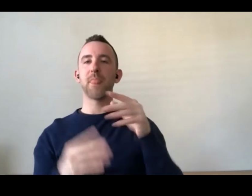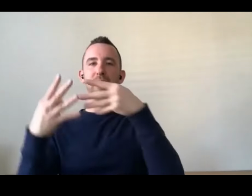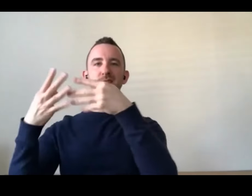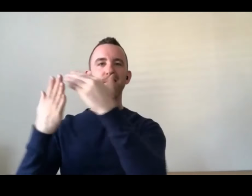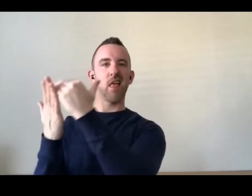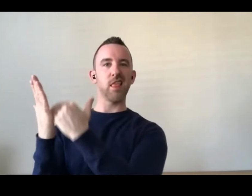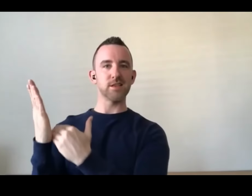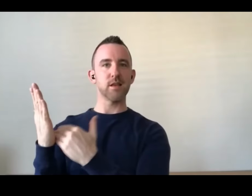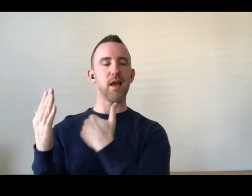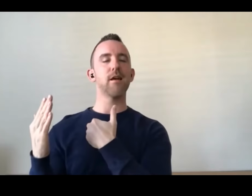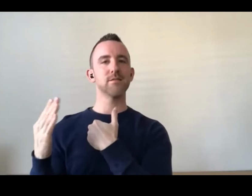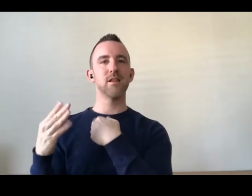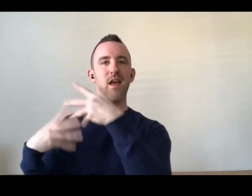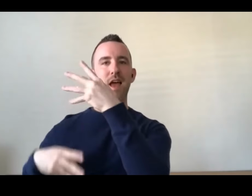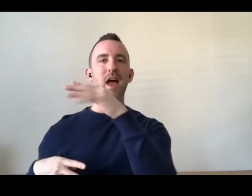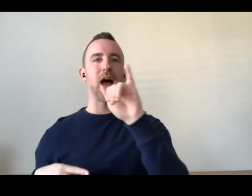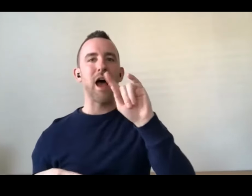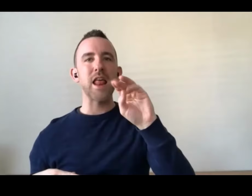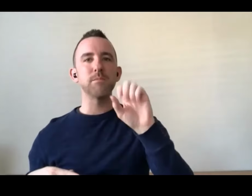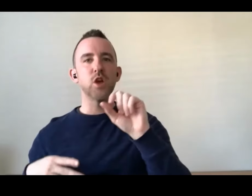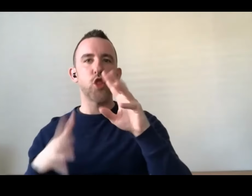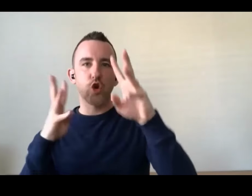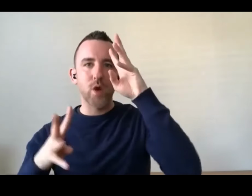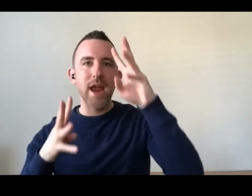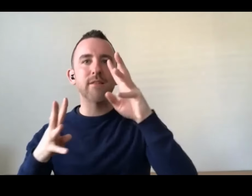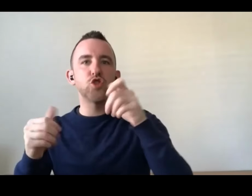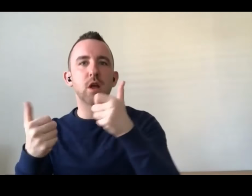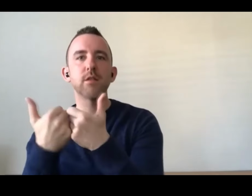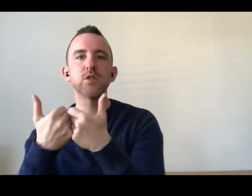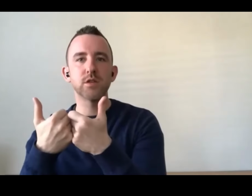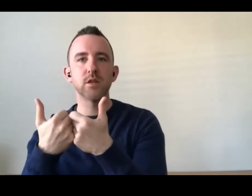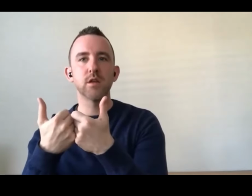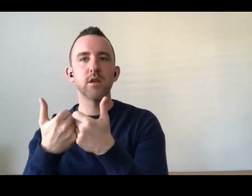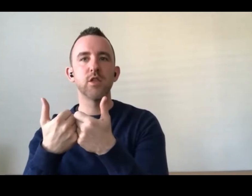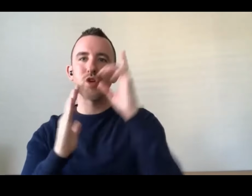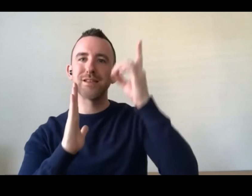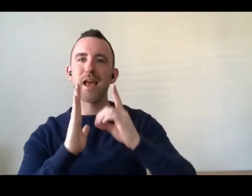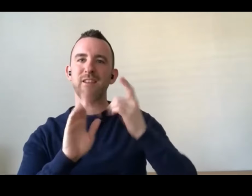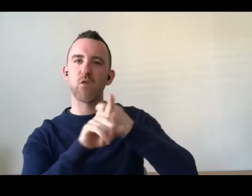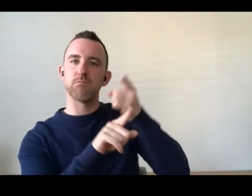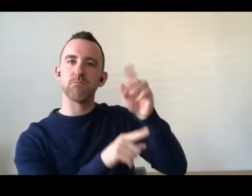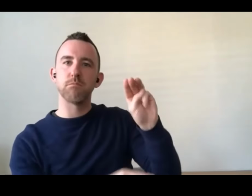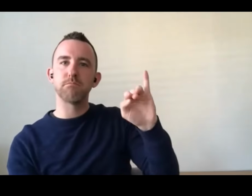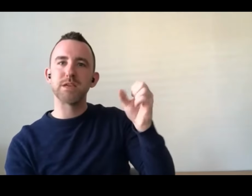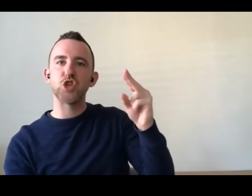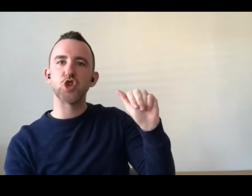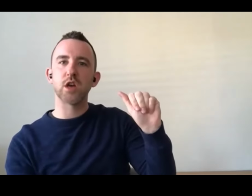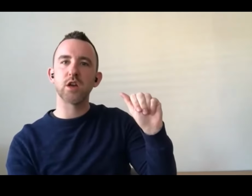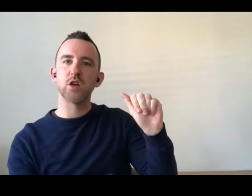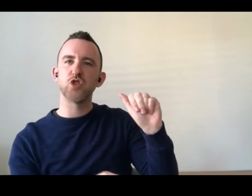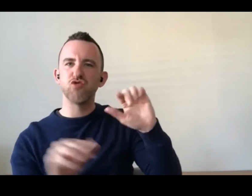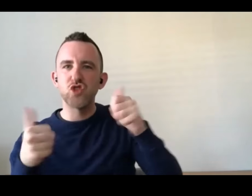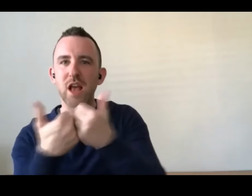filled with items. Those are creative challenges. They are designed by Misha to challenge you, to challenge